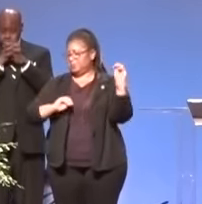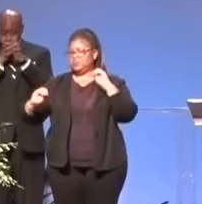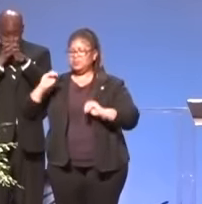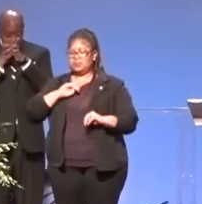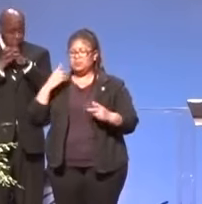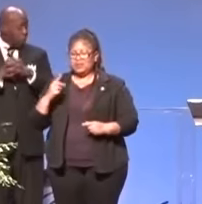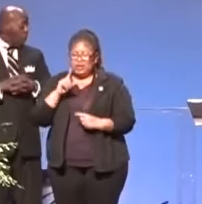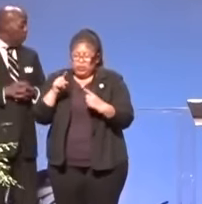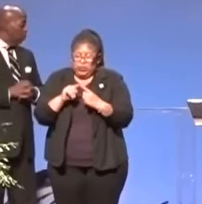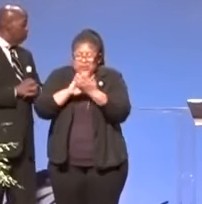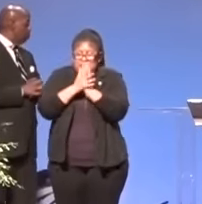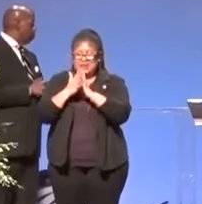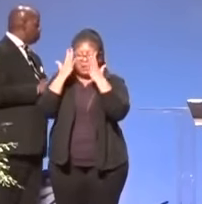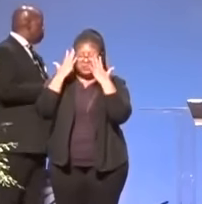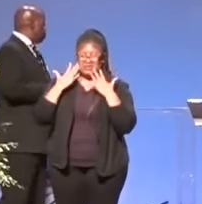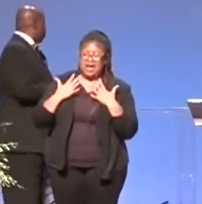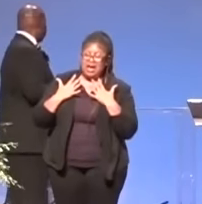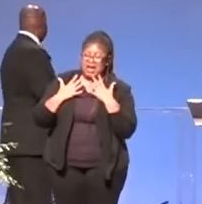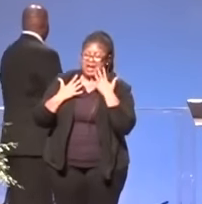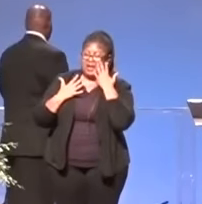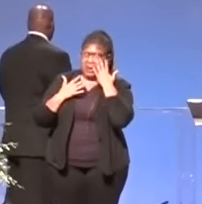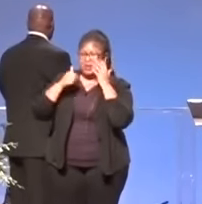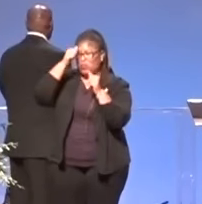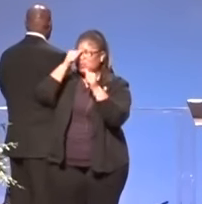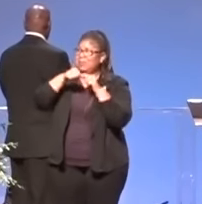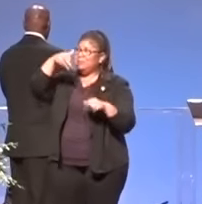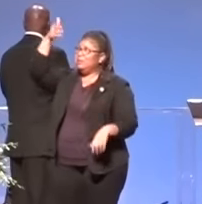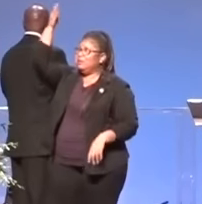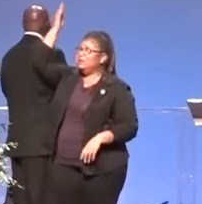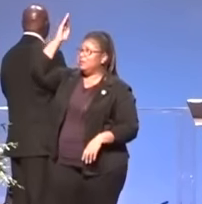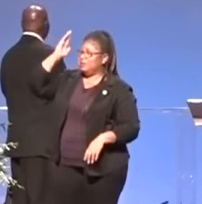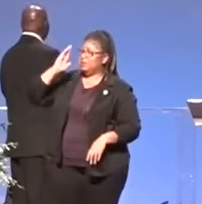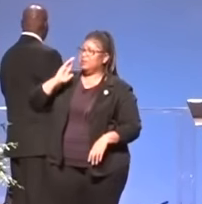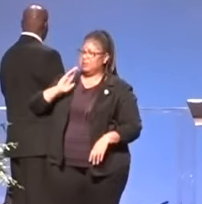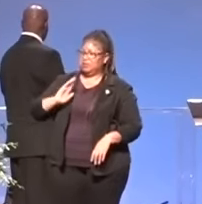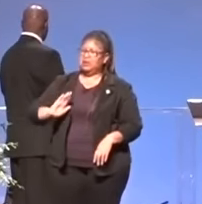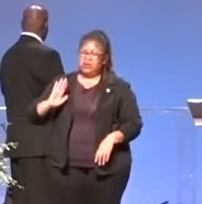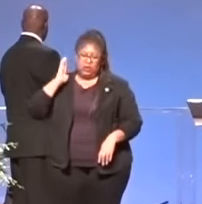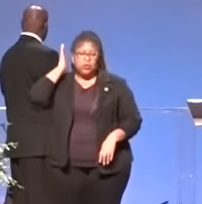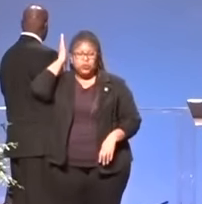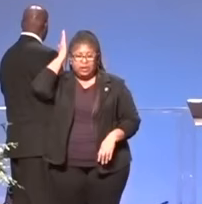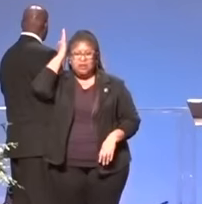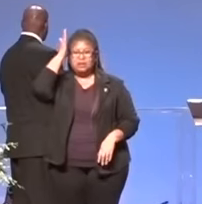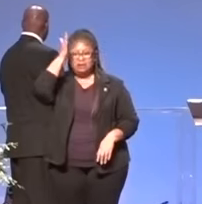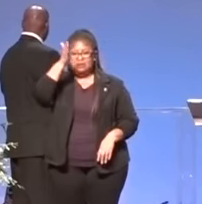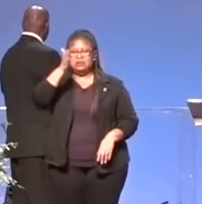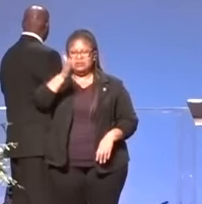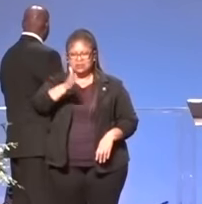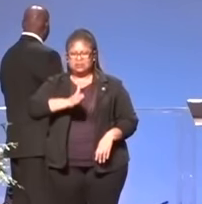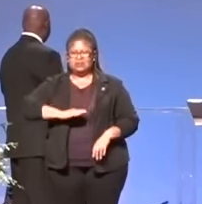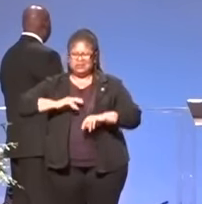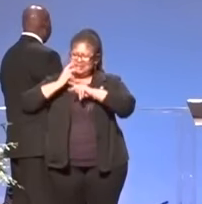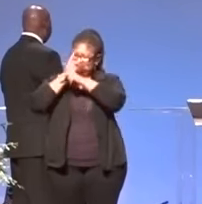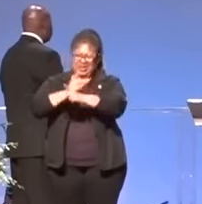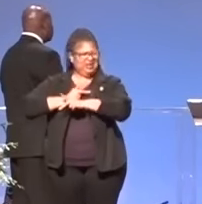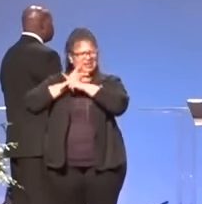When you get sad, he will he will take care